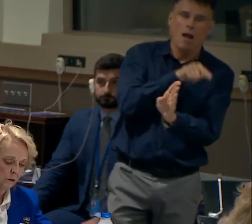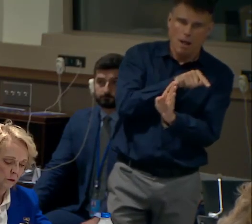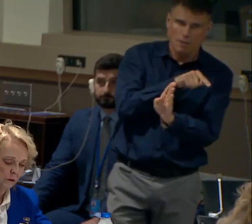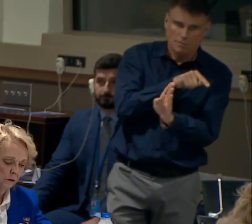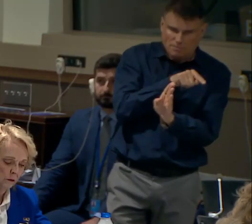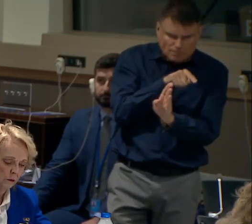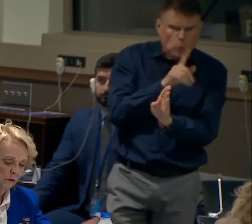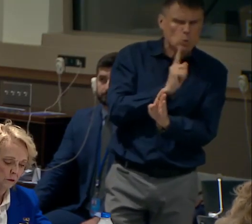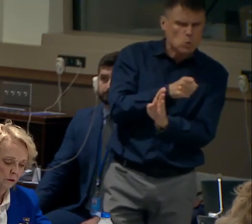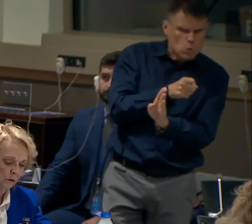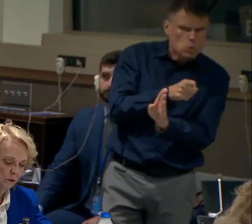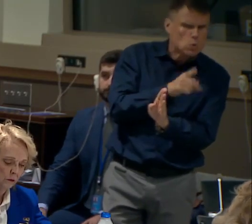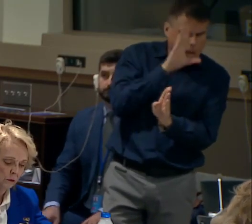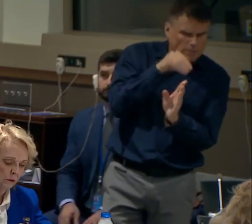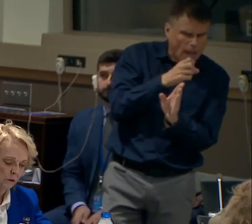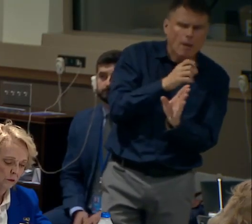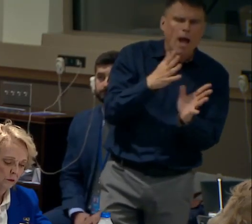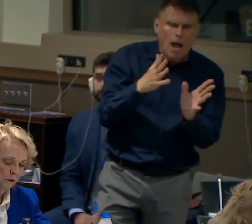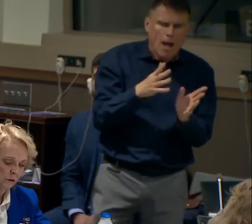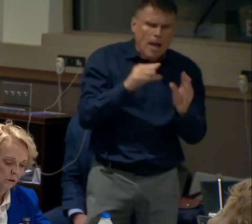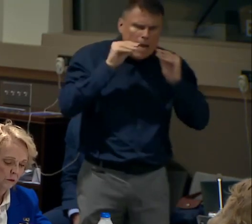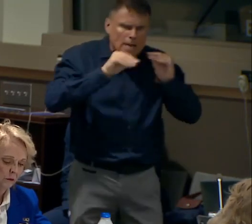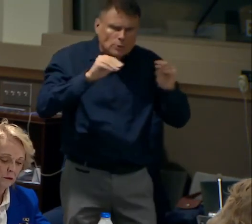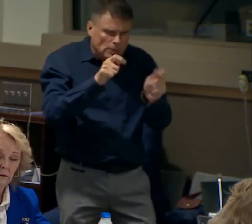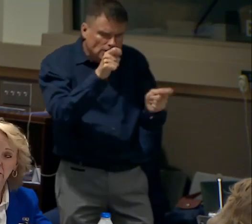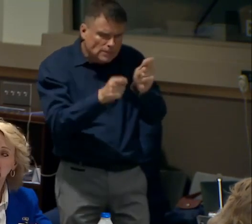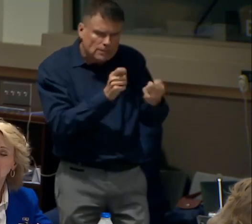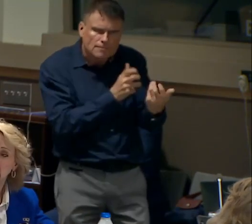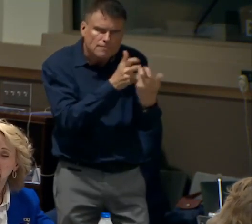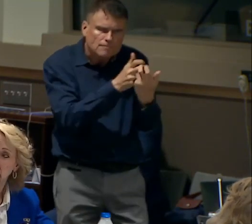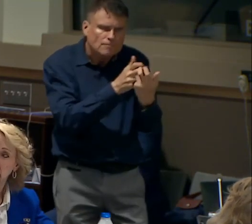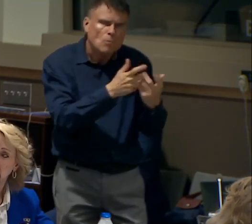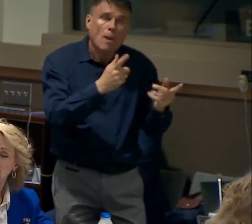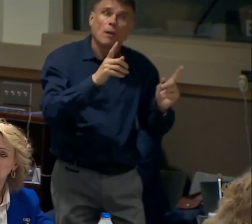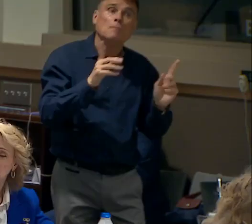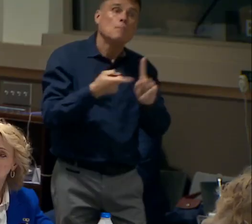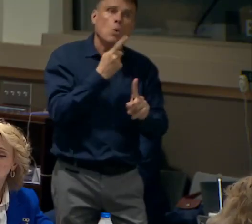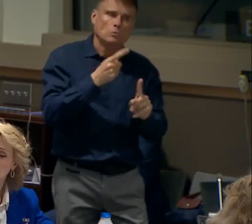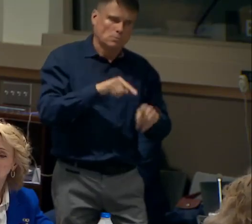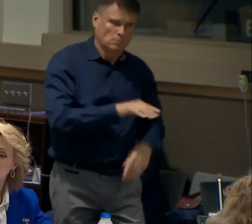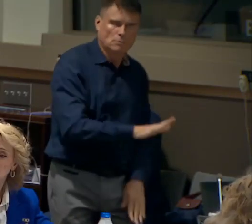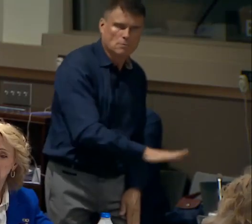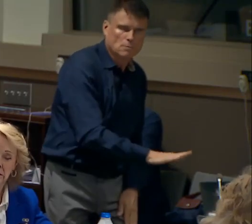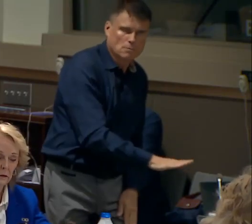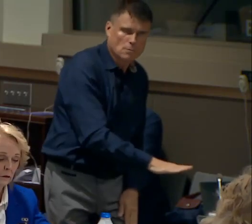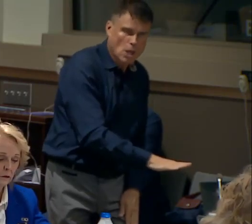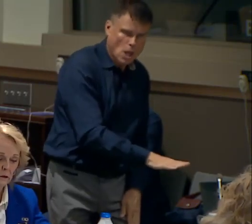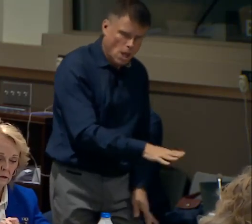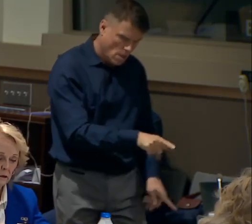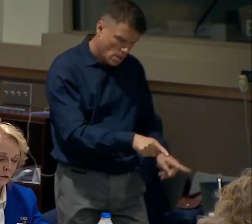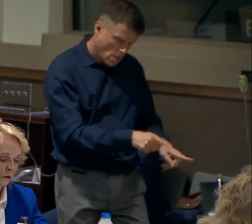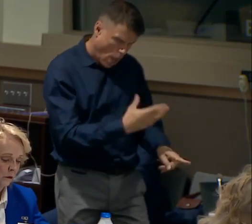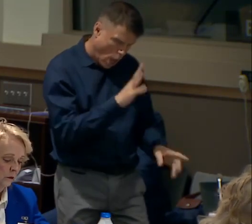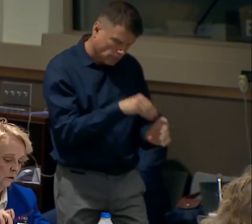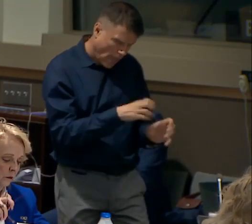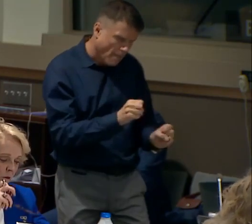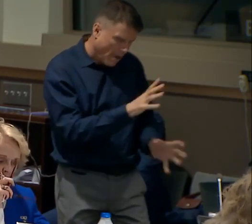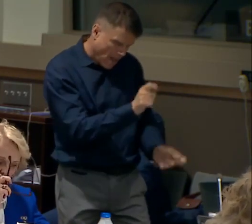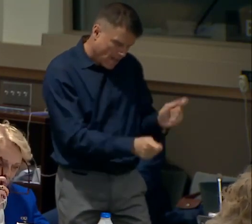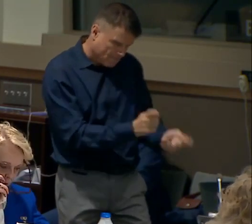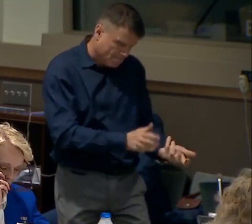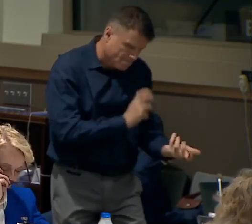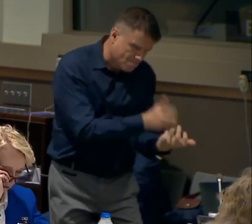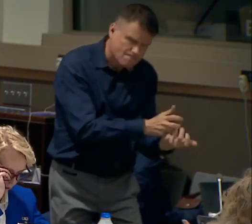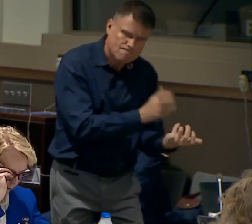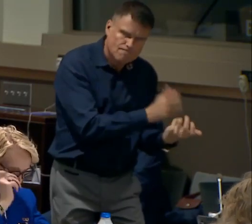can make, not only in the early years, but also when it comes to progression in the life of persons on